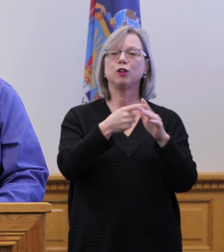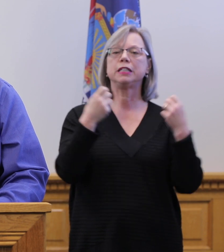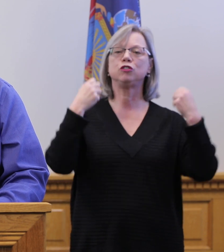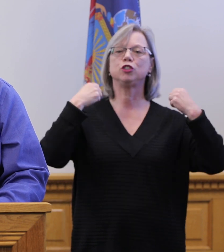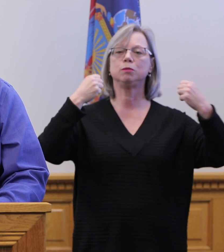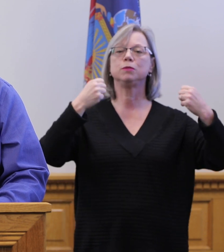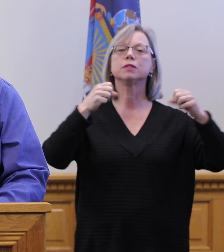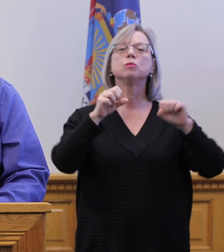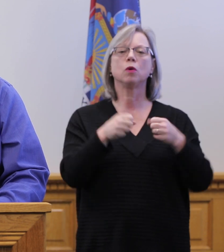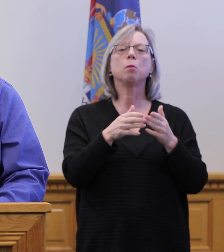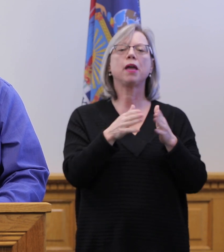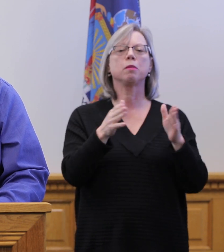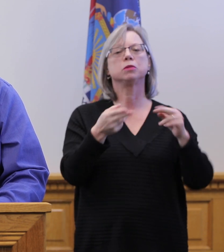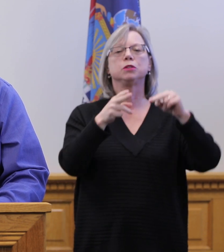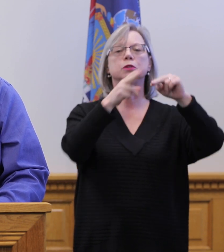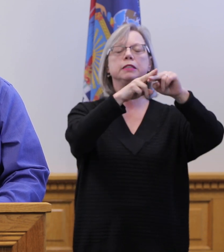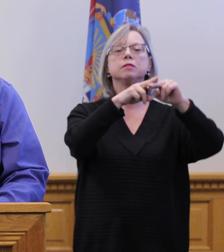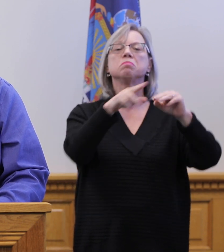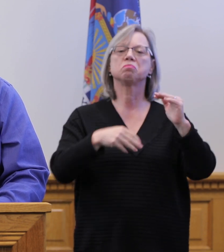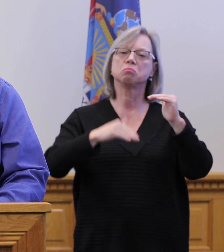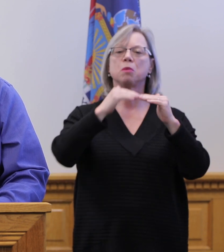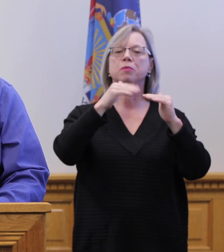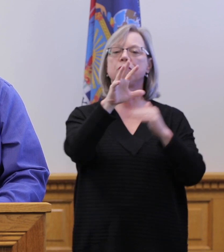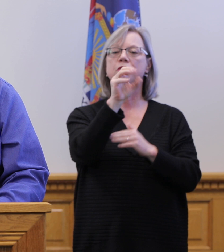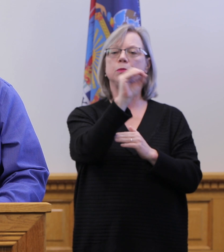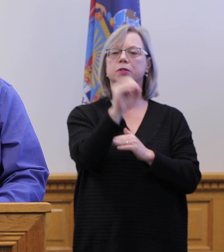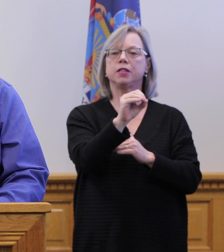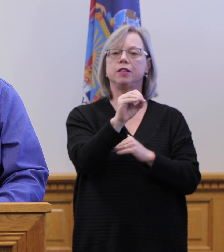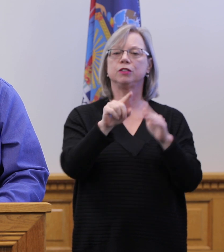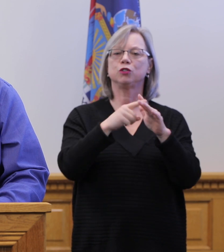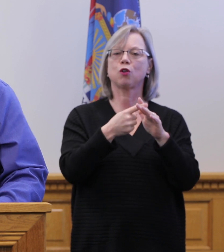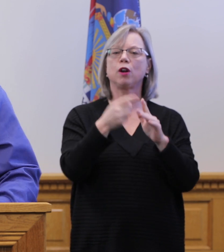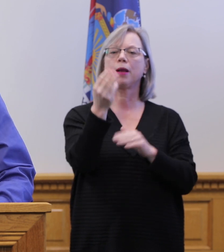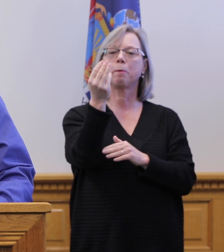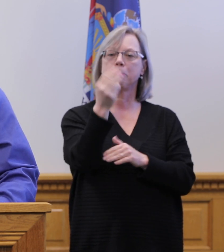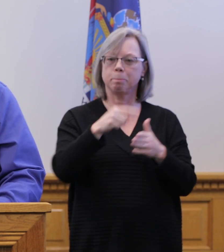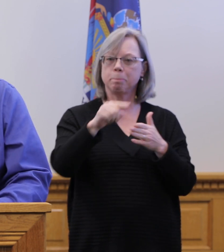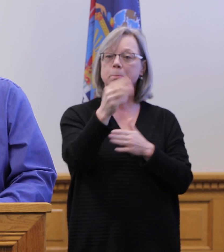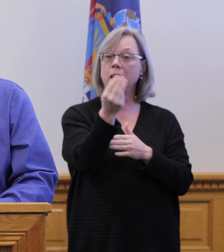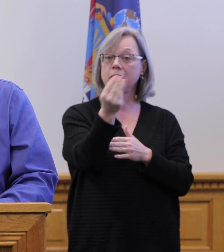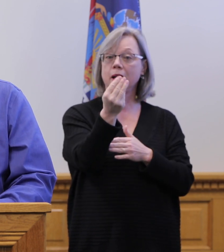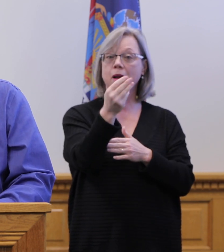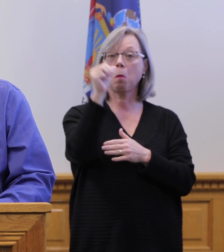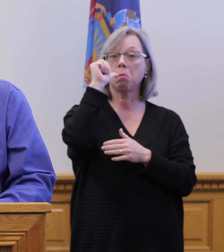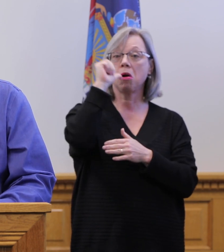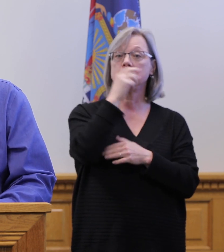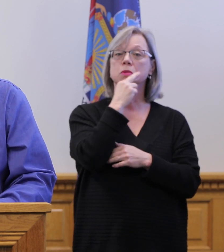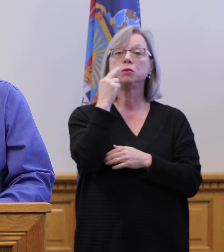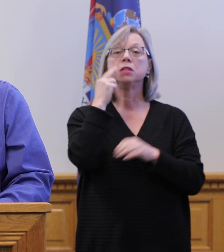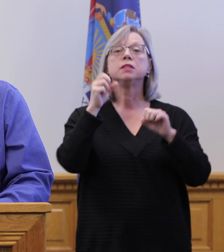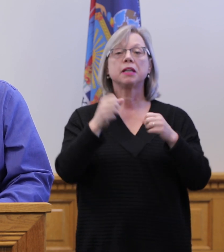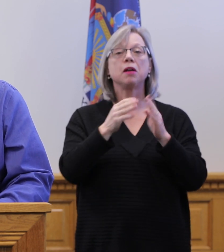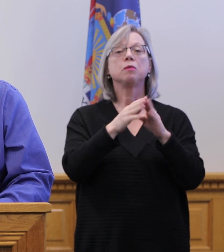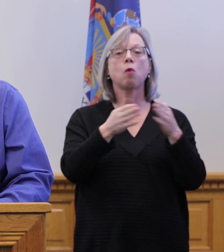has already been lifted. Starting next Monday, bars and restaurants may keep their outdoor dining areas open after midnight.